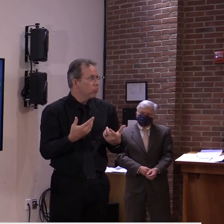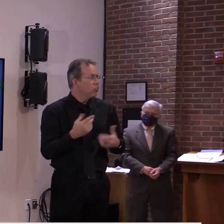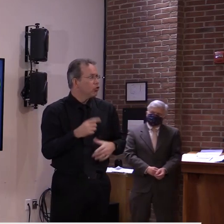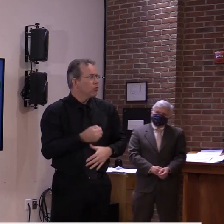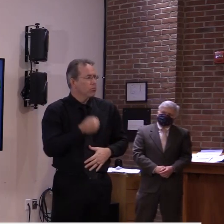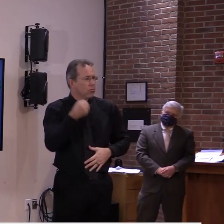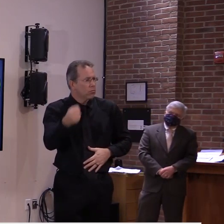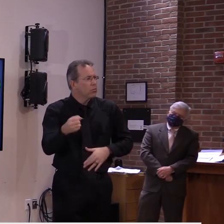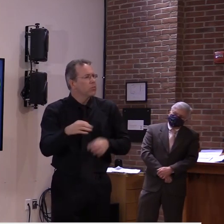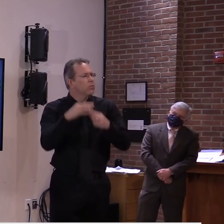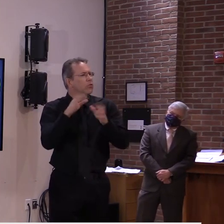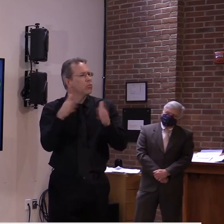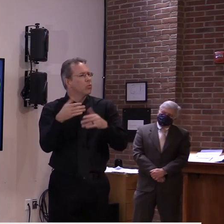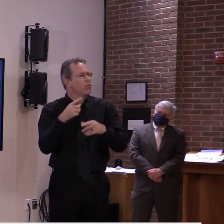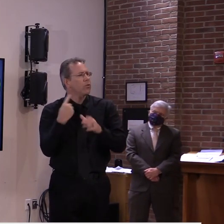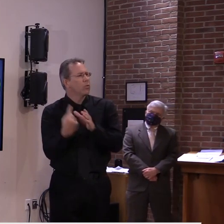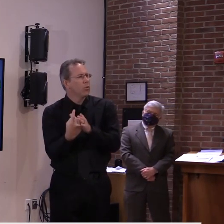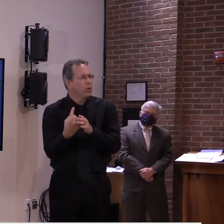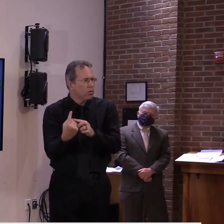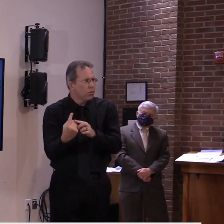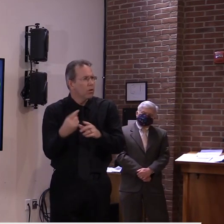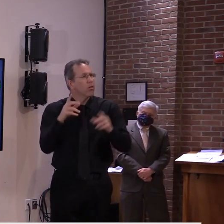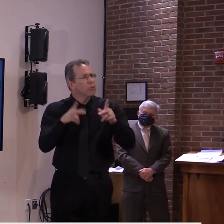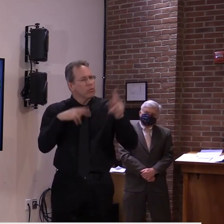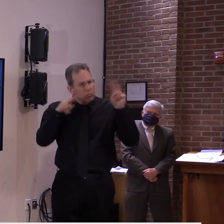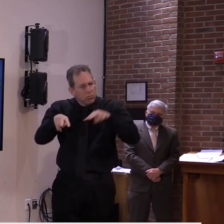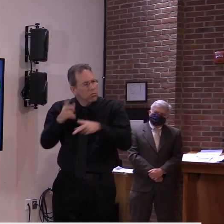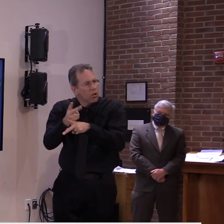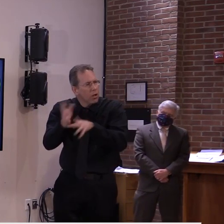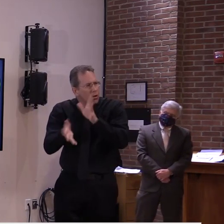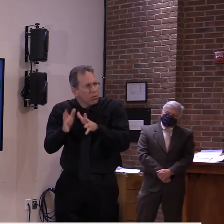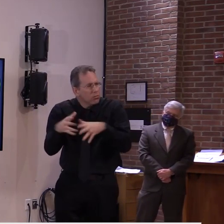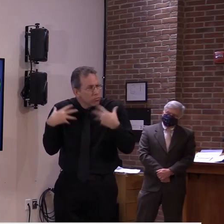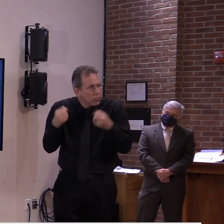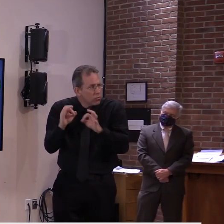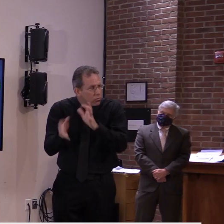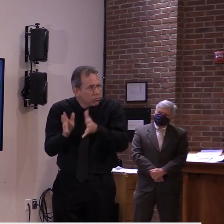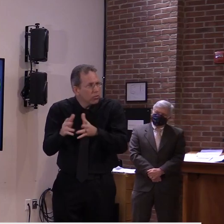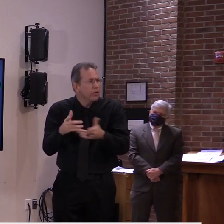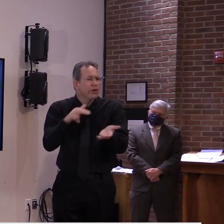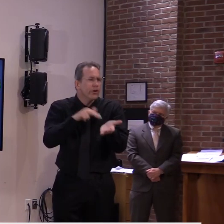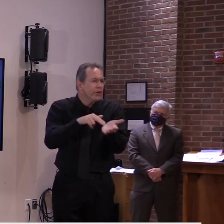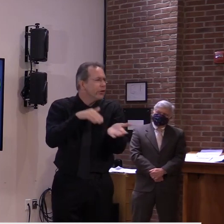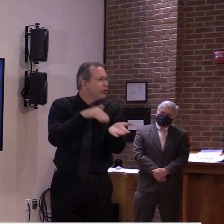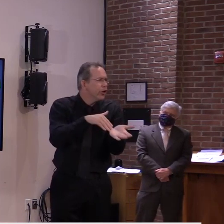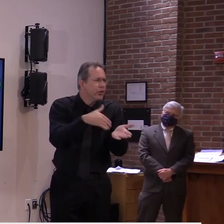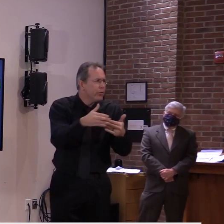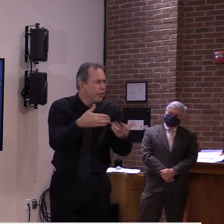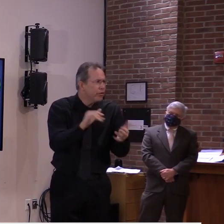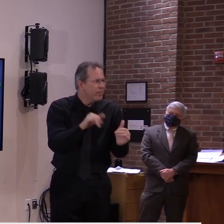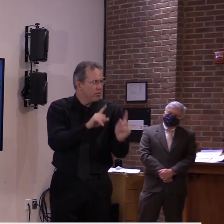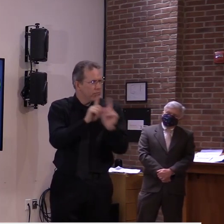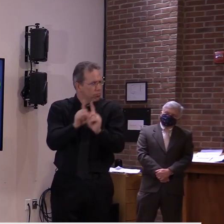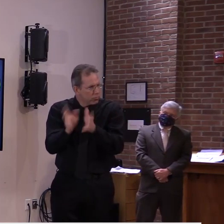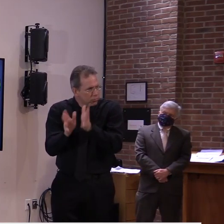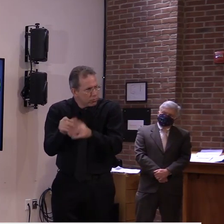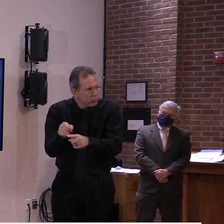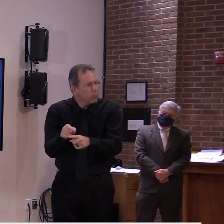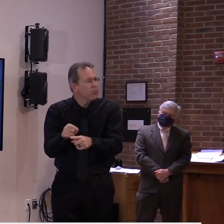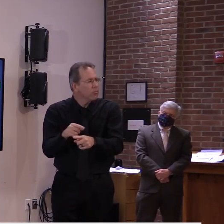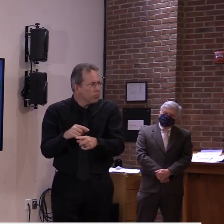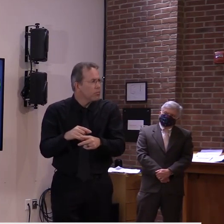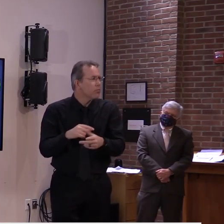by the way. But by the same token, that dictates where they will live in that facility, who will